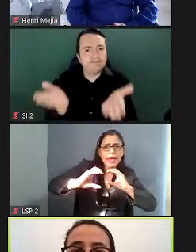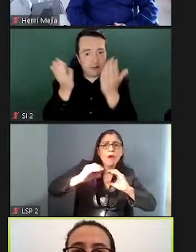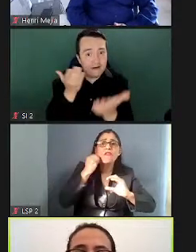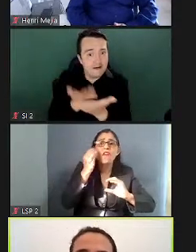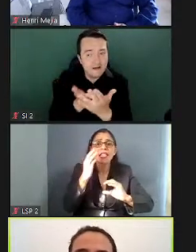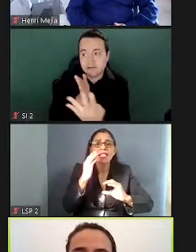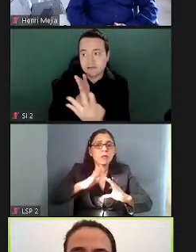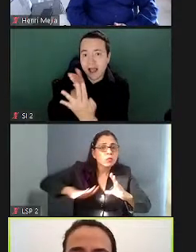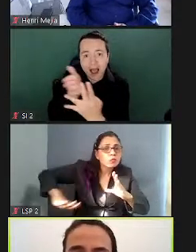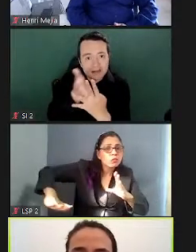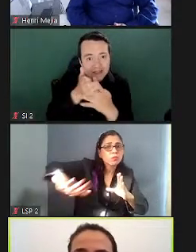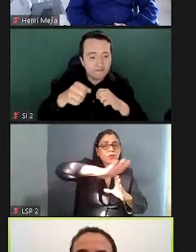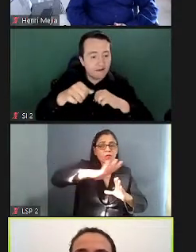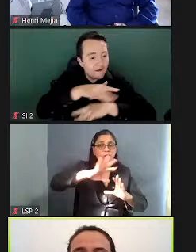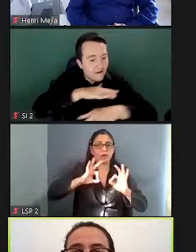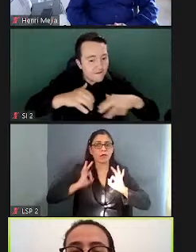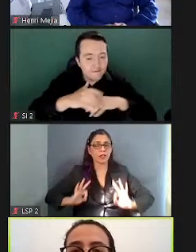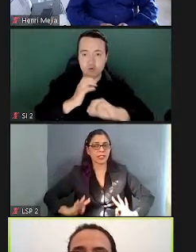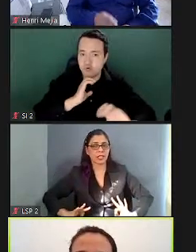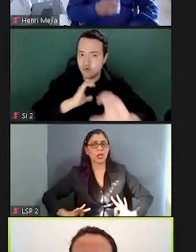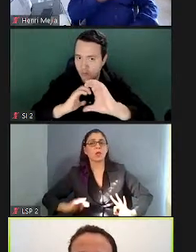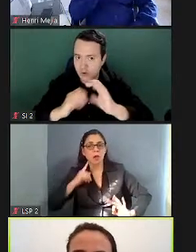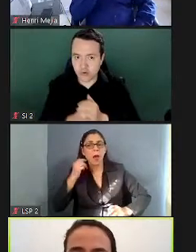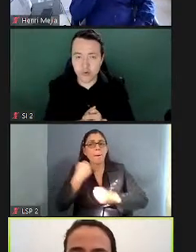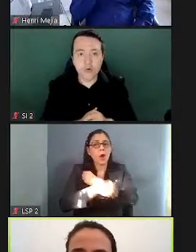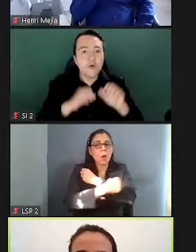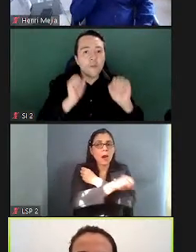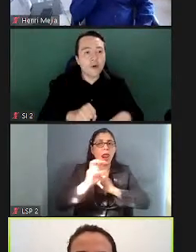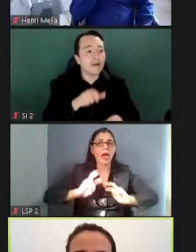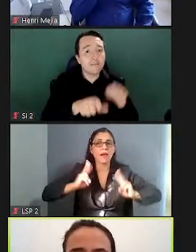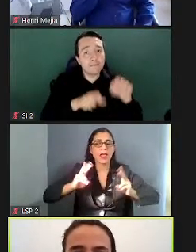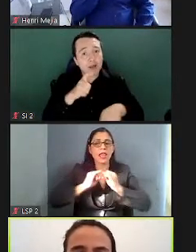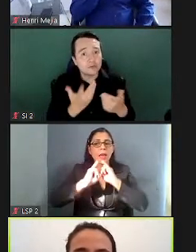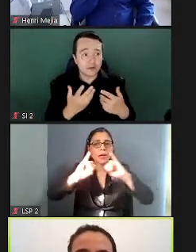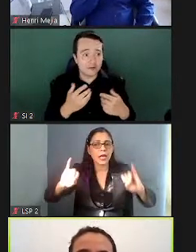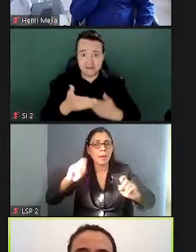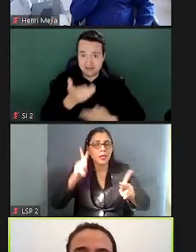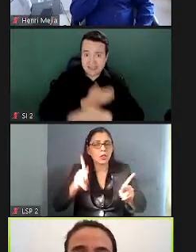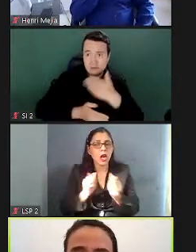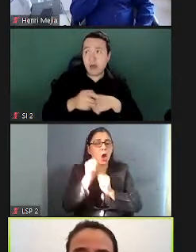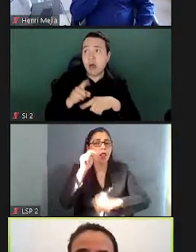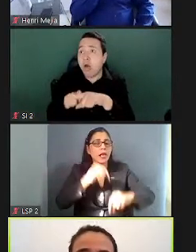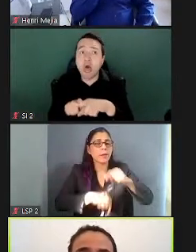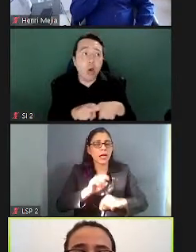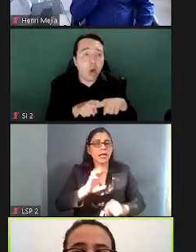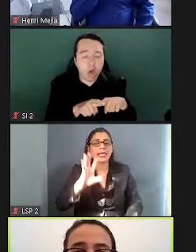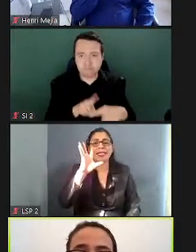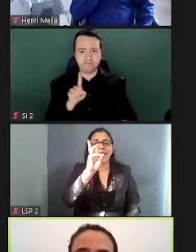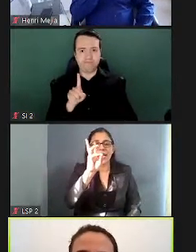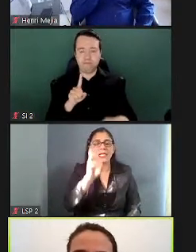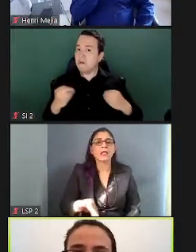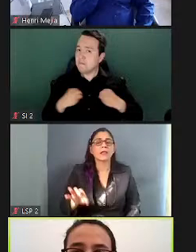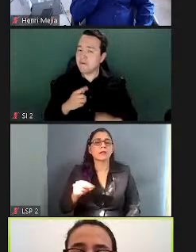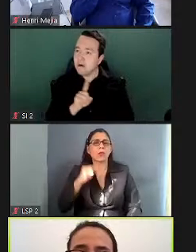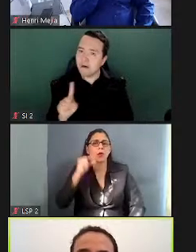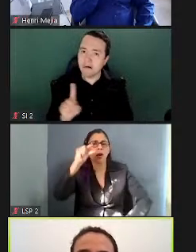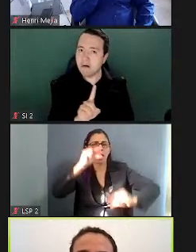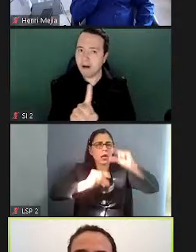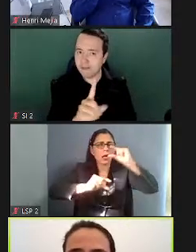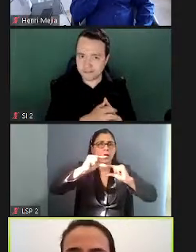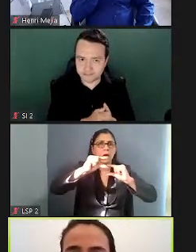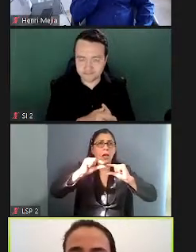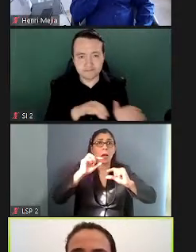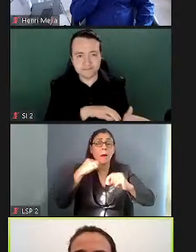physical and communicative environments that are accessible to promote the independent life of persons with disabilities